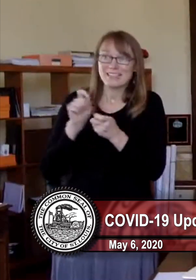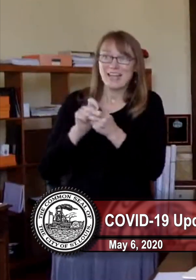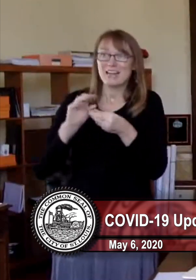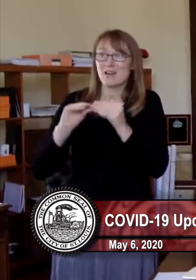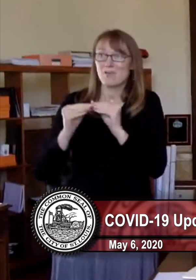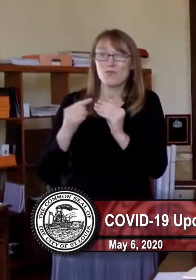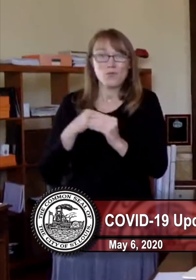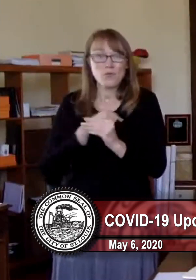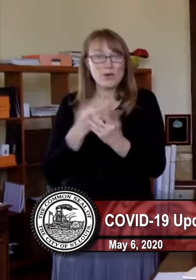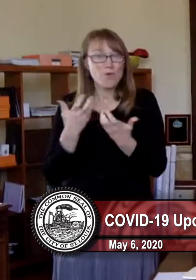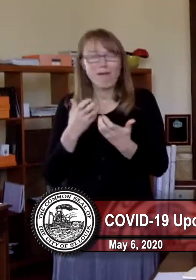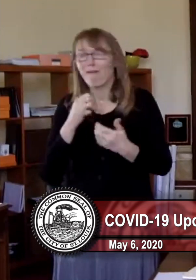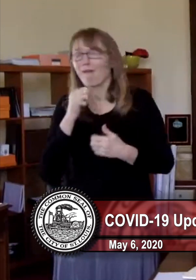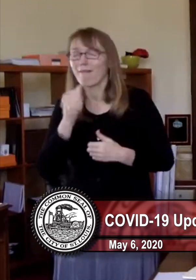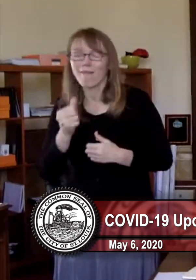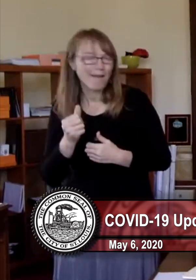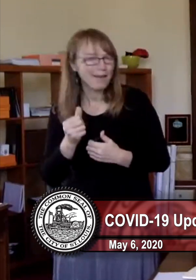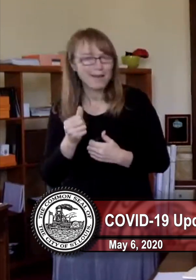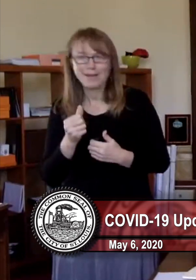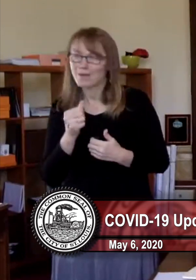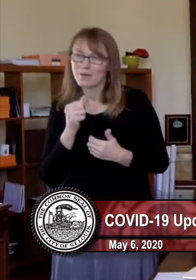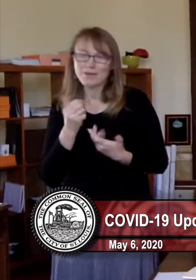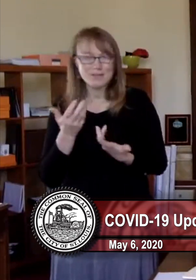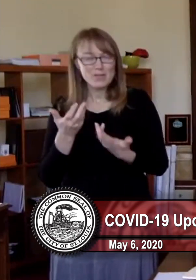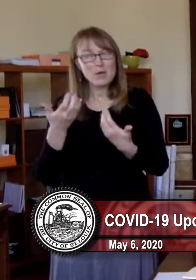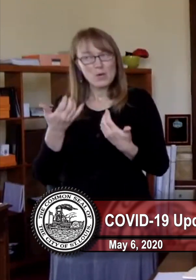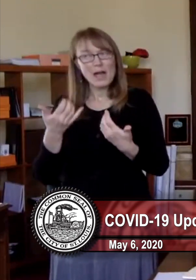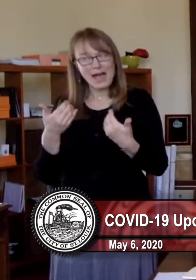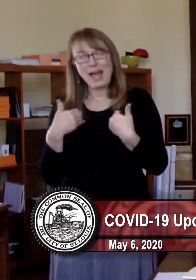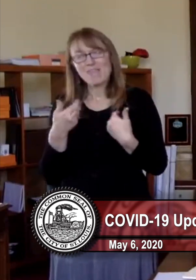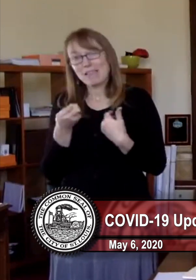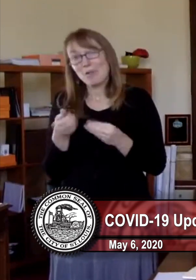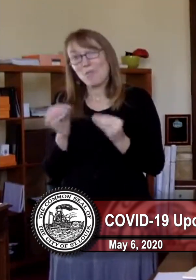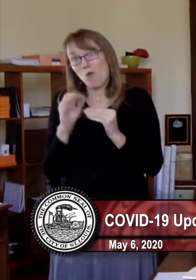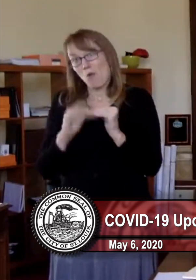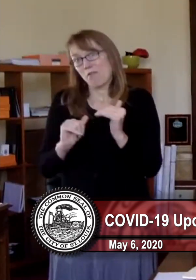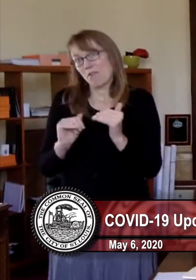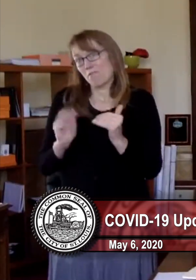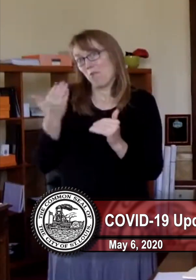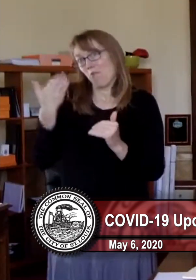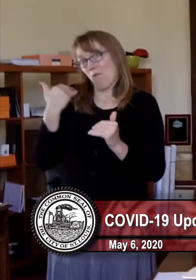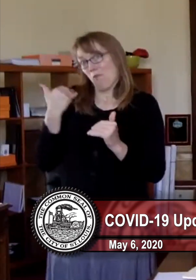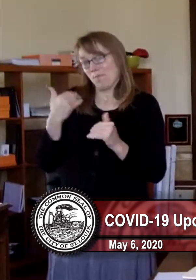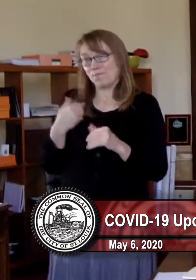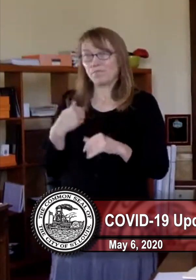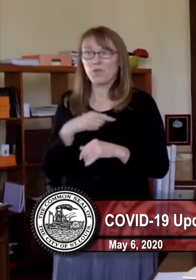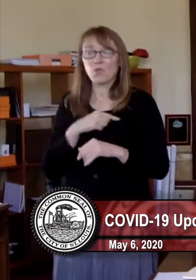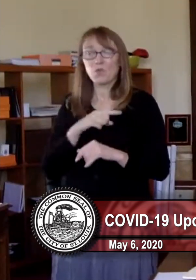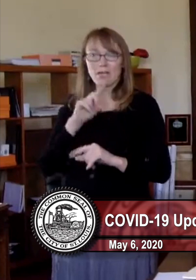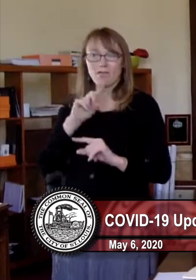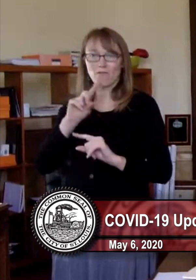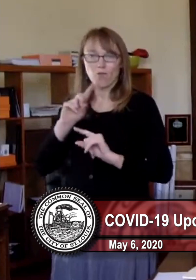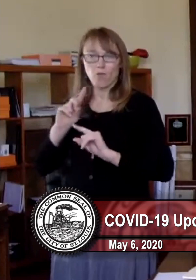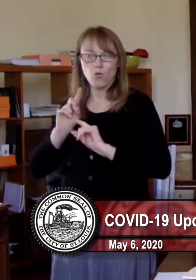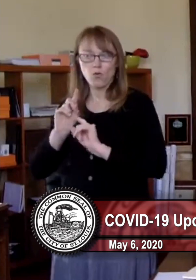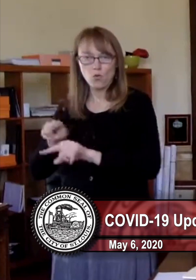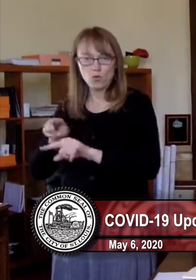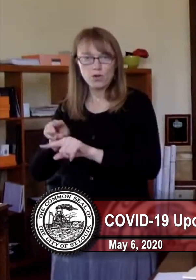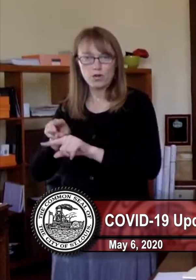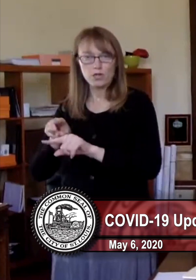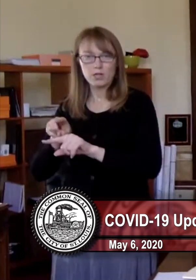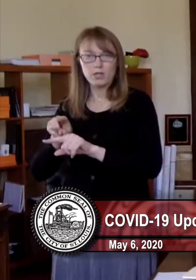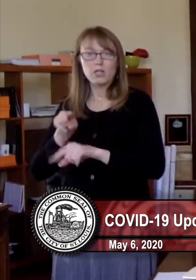bit of good news here today. The city of St. Louis has had 20,000 tests on order. We've had 2 different orders, but the first